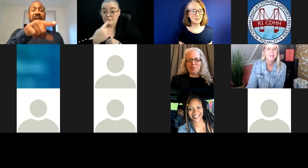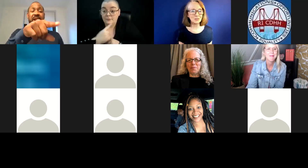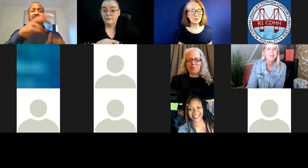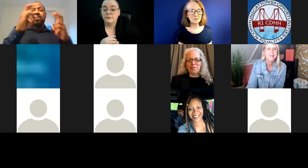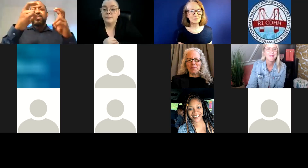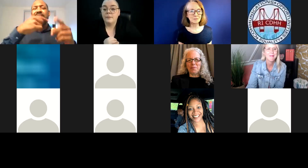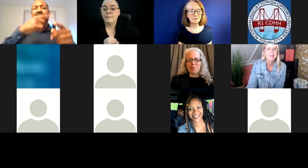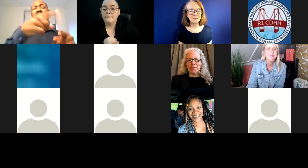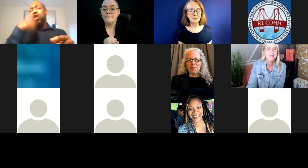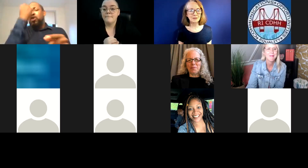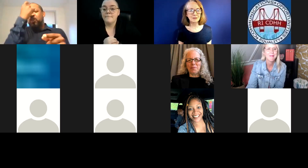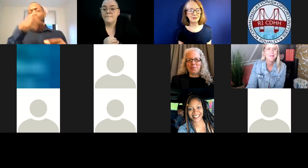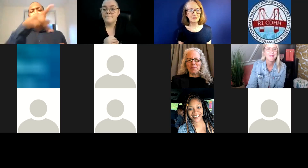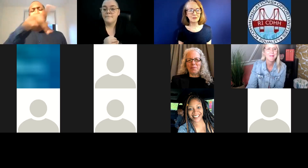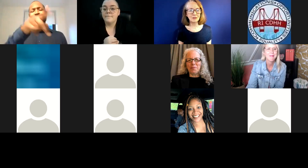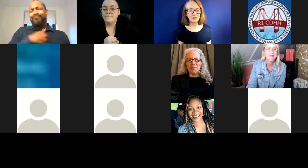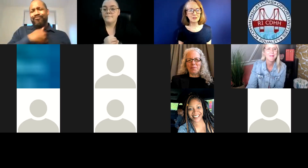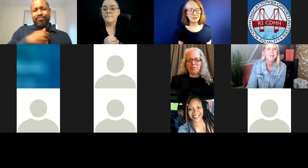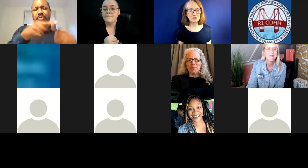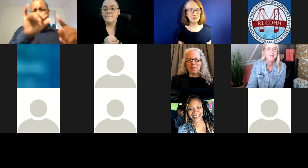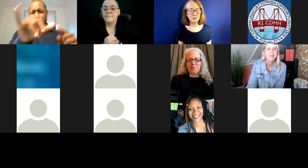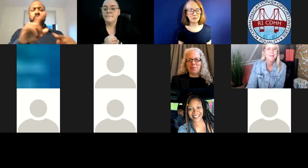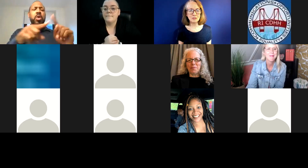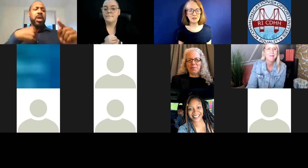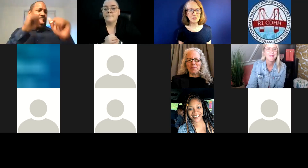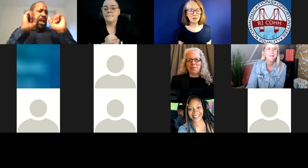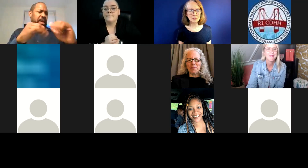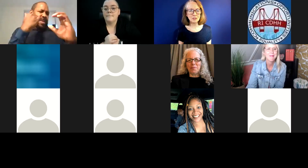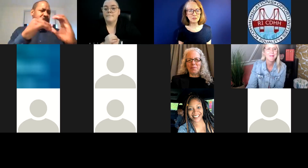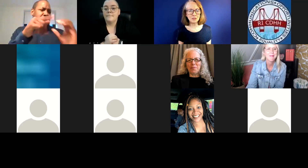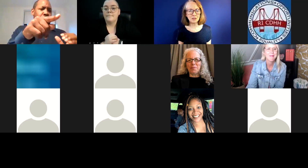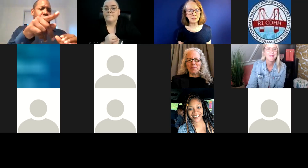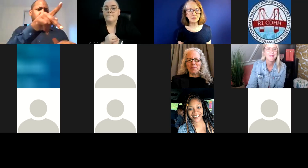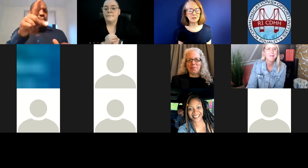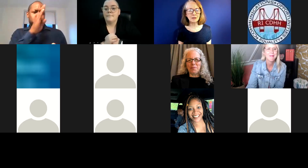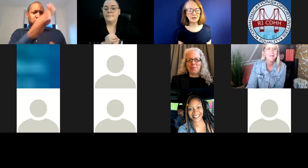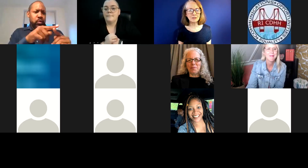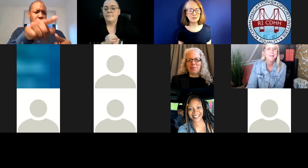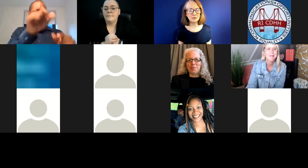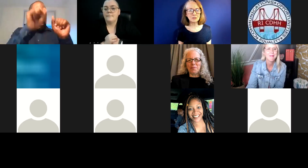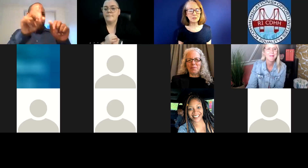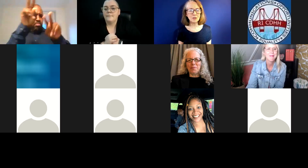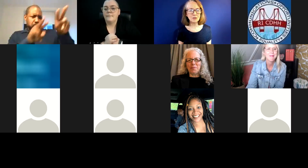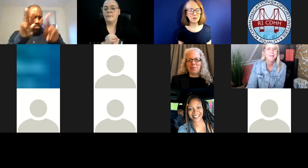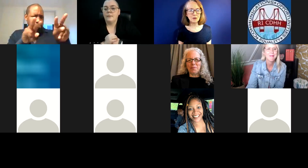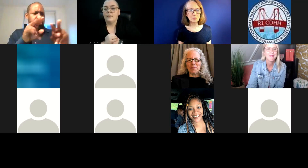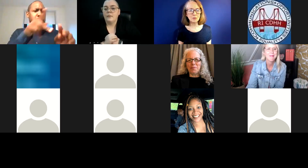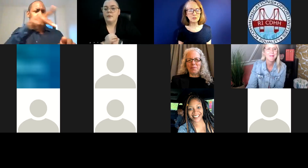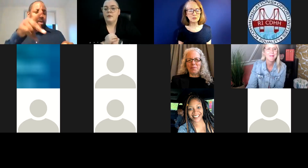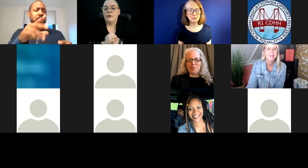ahead. Yeah, okay, I understand what you're saying. I apologize for that. And I could certainly email the PowerPoint to you directly,